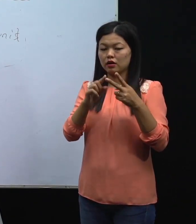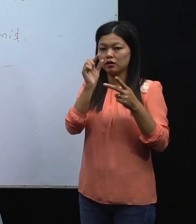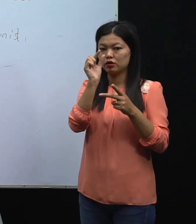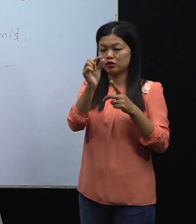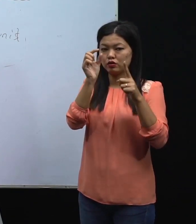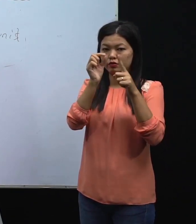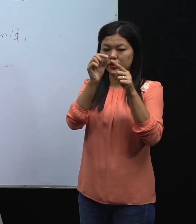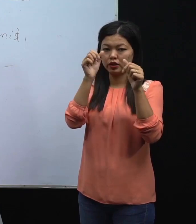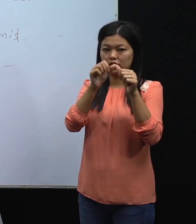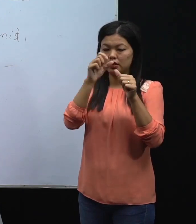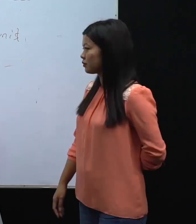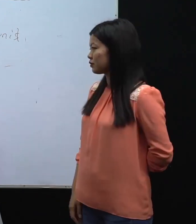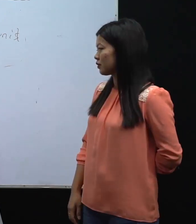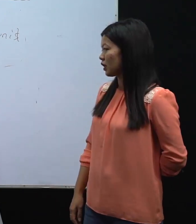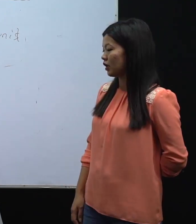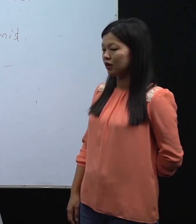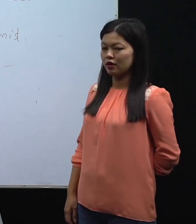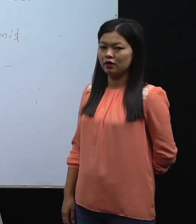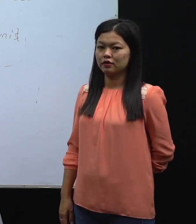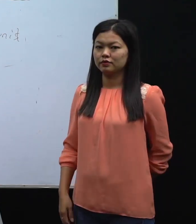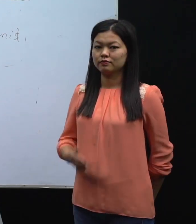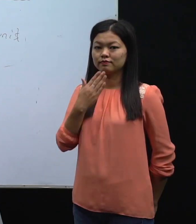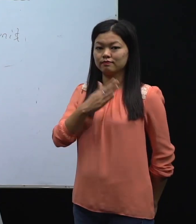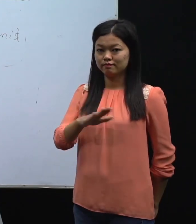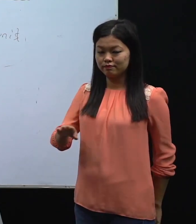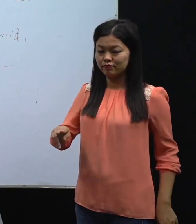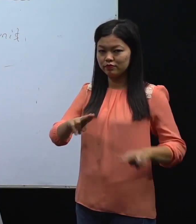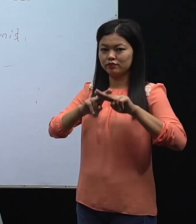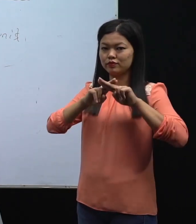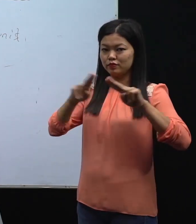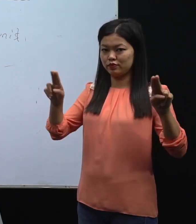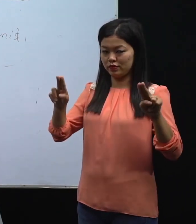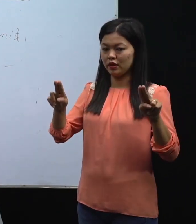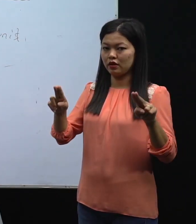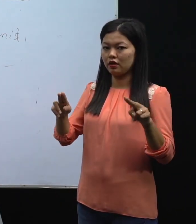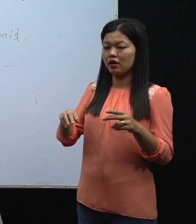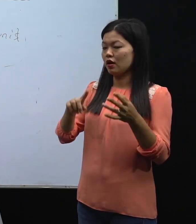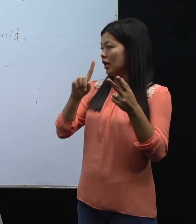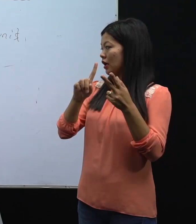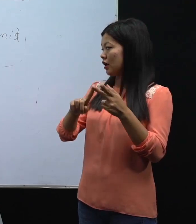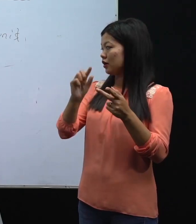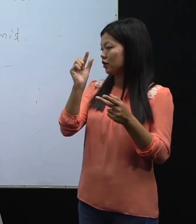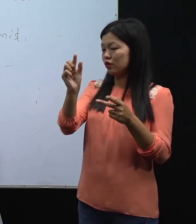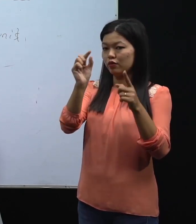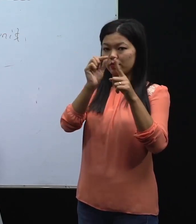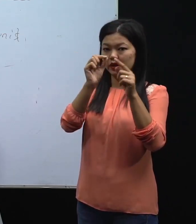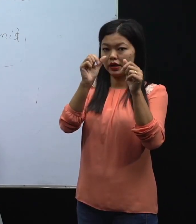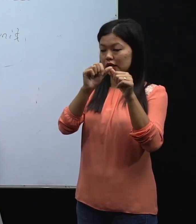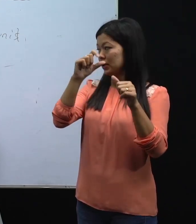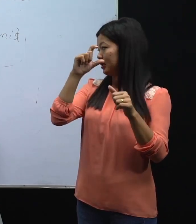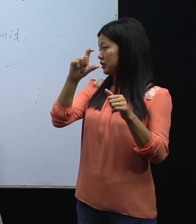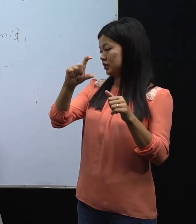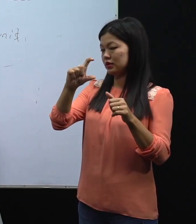IUPAC, okay? So students, the full form of IUPAC would be International